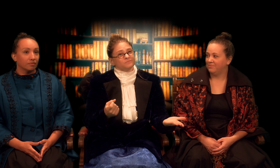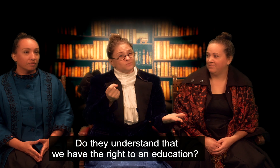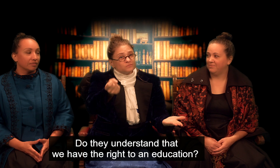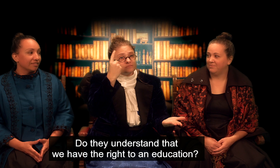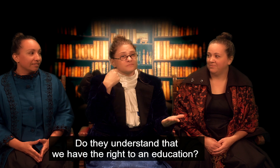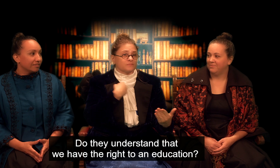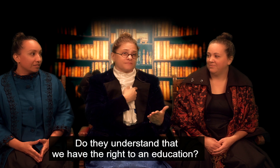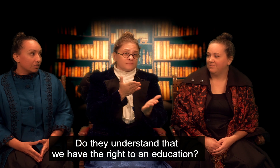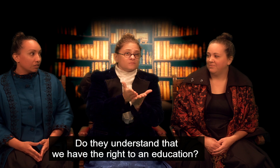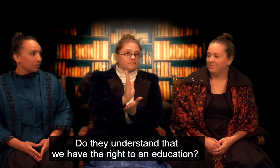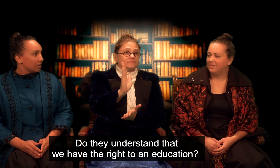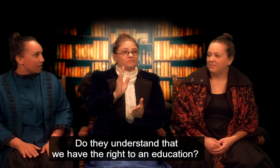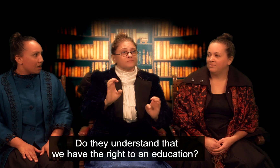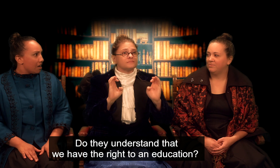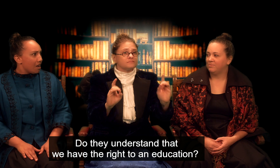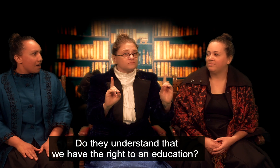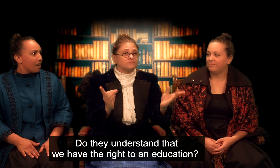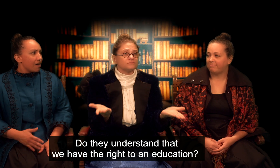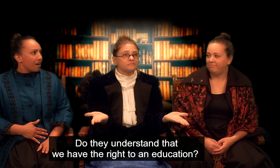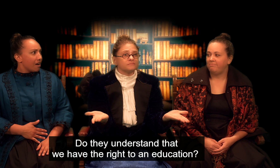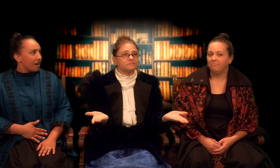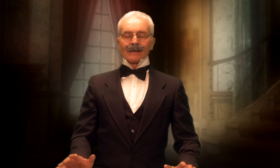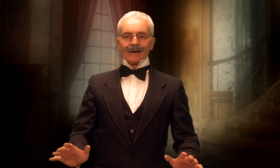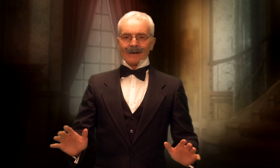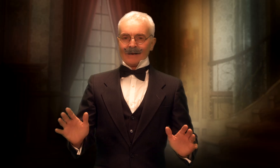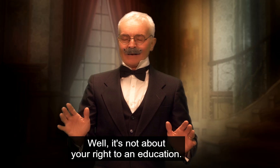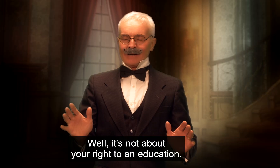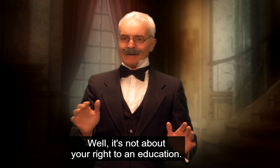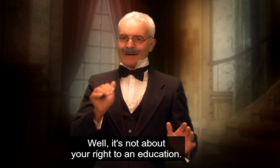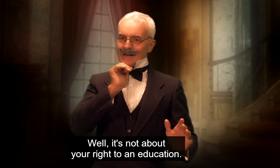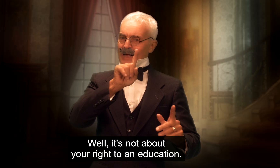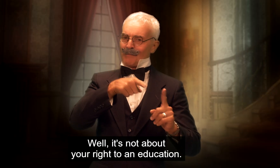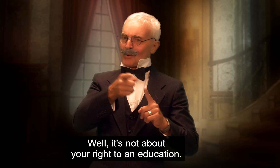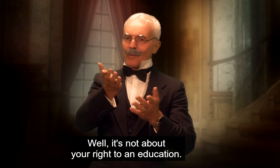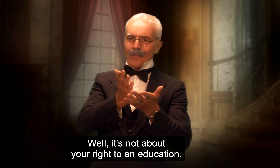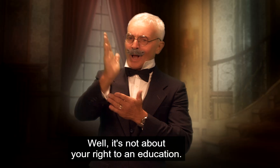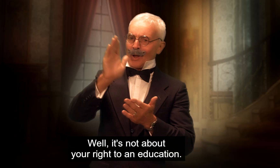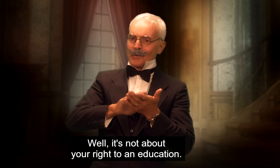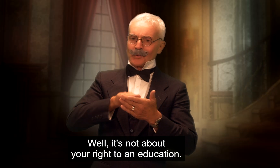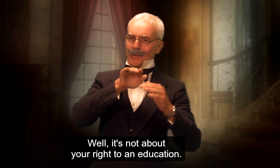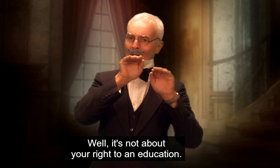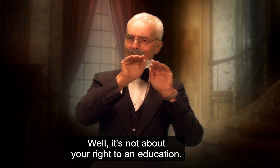Do they understand that we have the right to an education? Well, it's not about your right to an